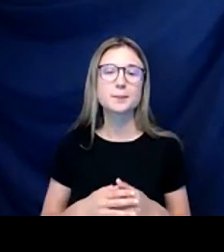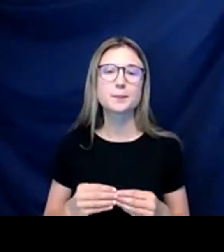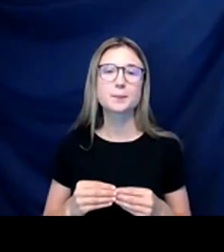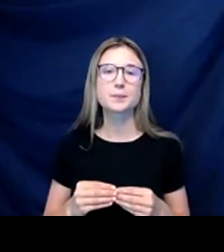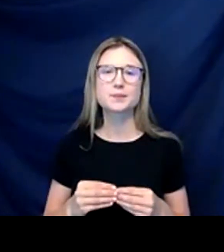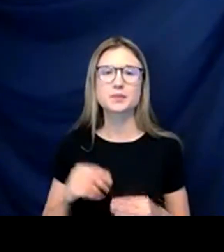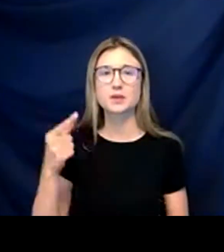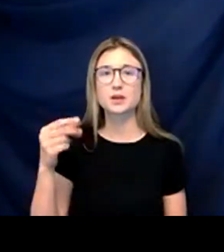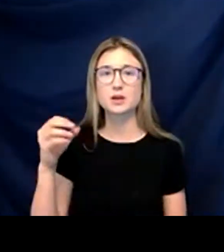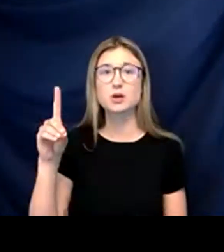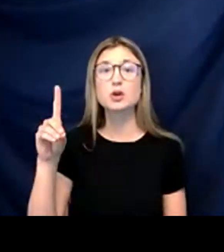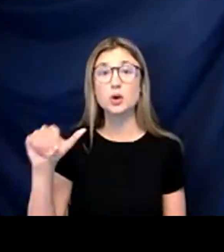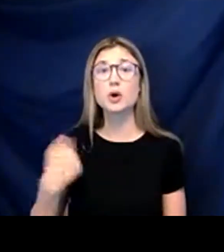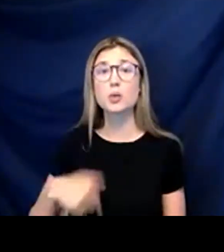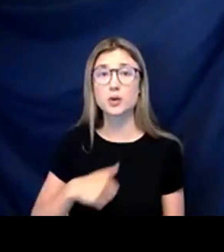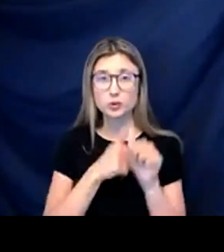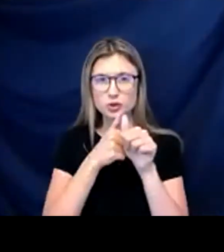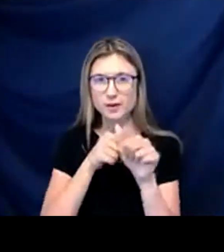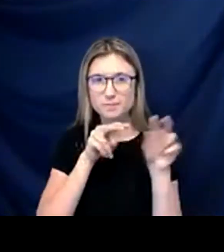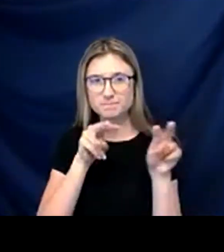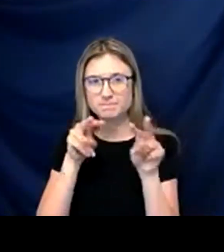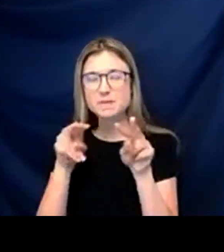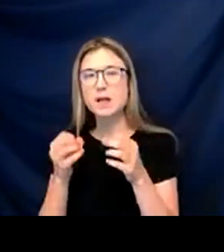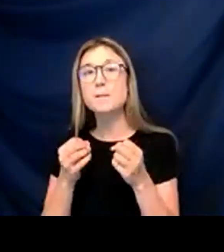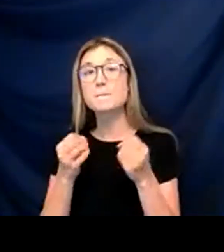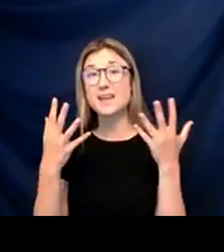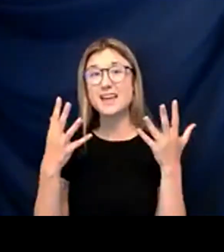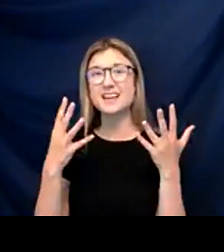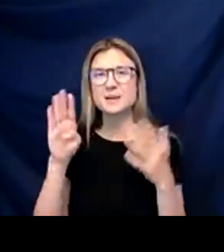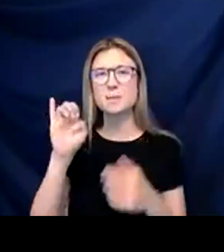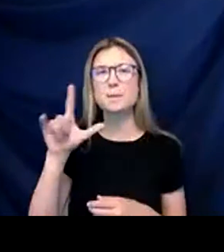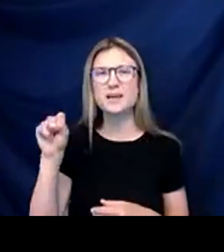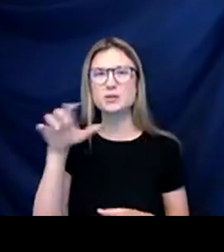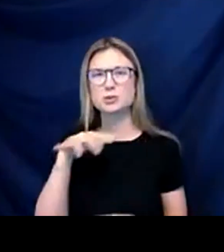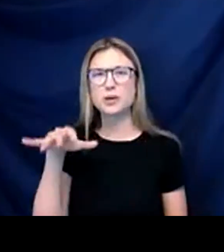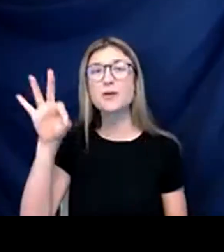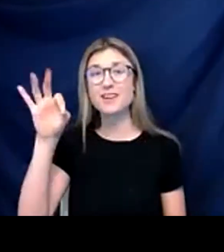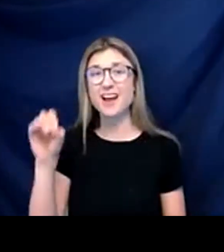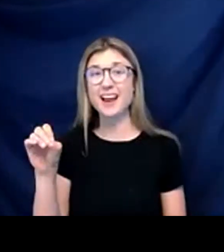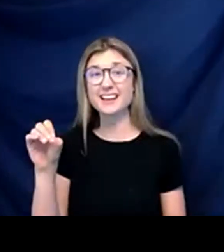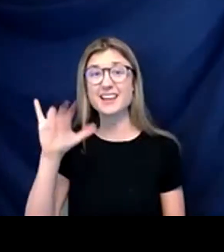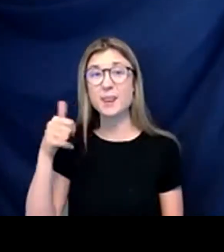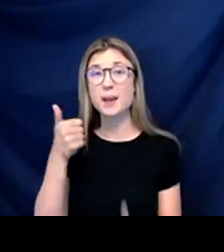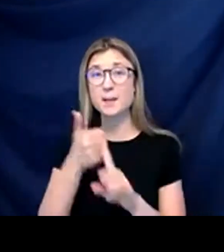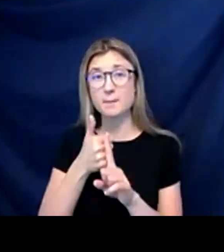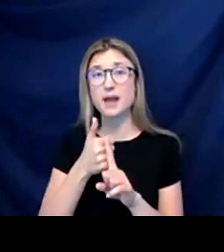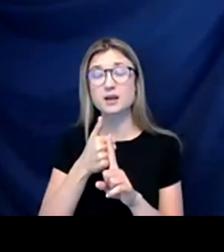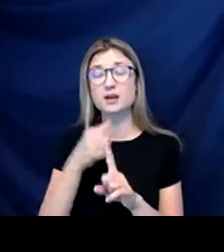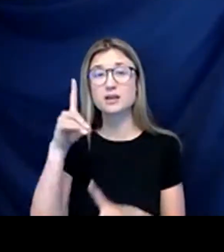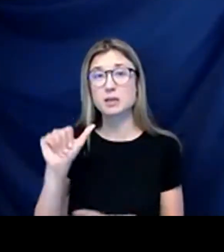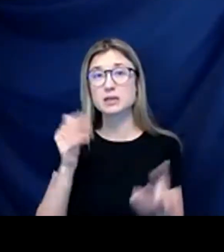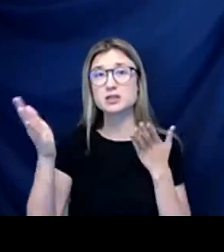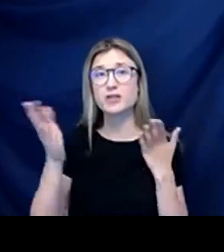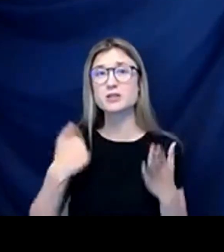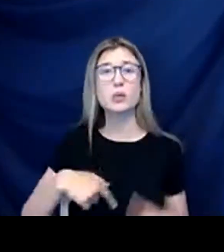GODA was tracking a large number of bills, about 90 bills that had, you know, some bearing on disability services. We didn't go through the whole tracking